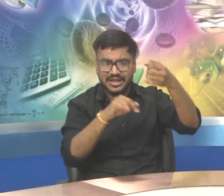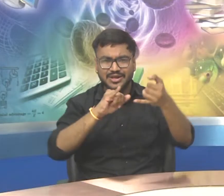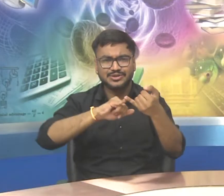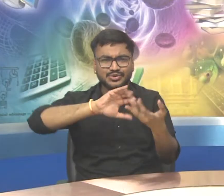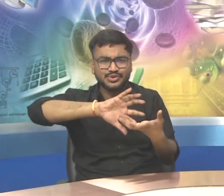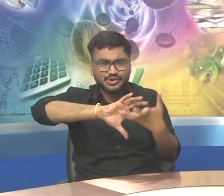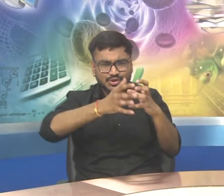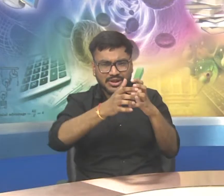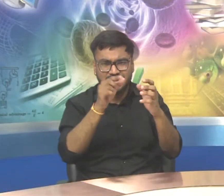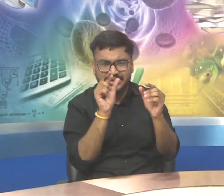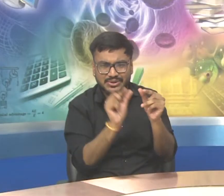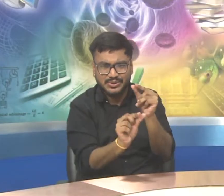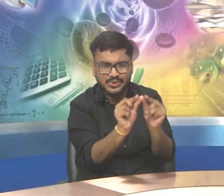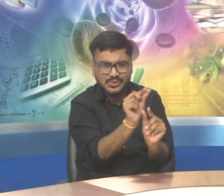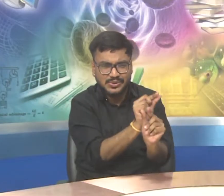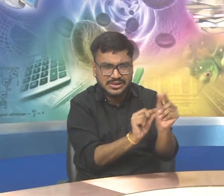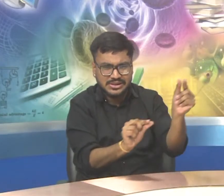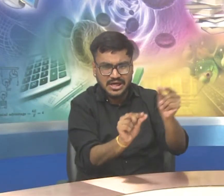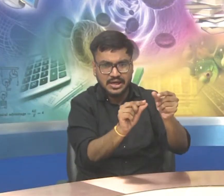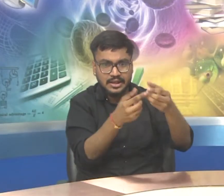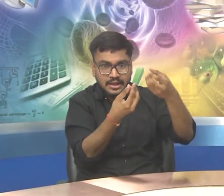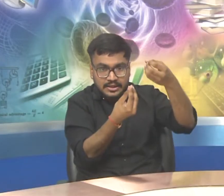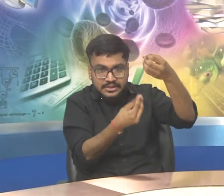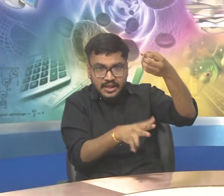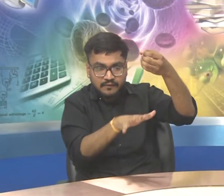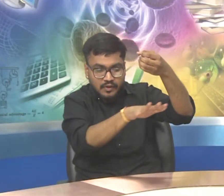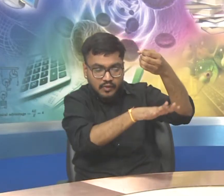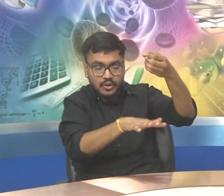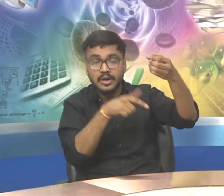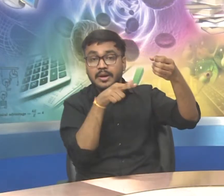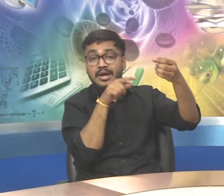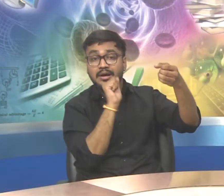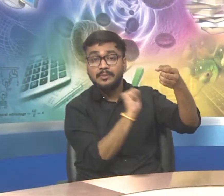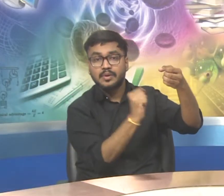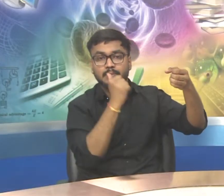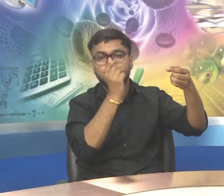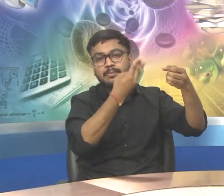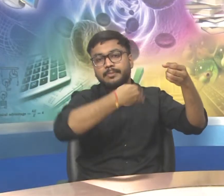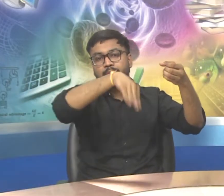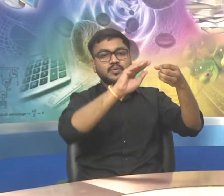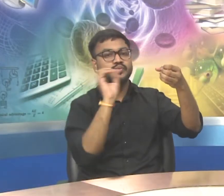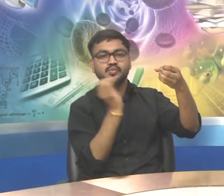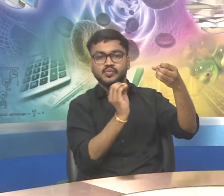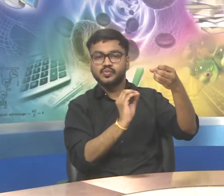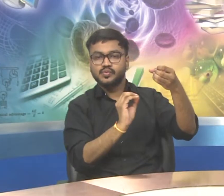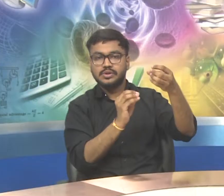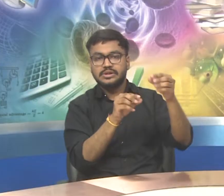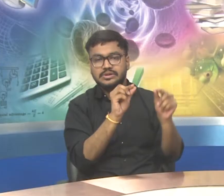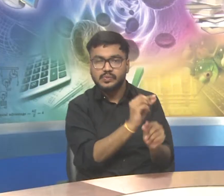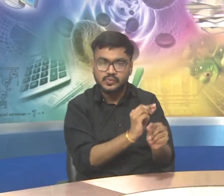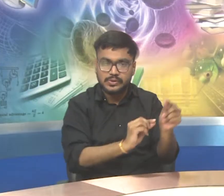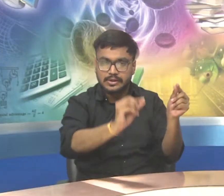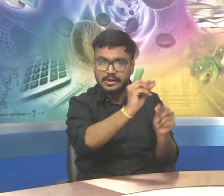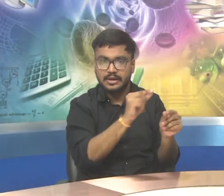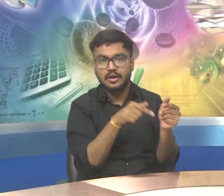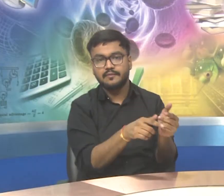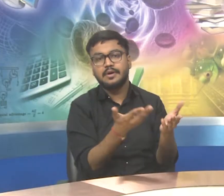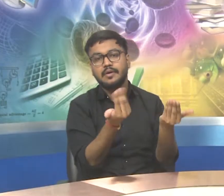into vapor and goes away, and the solid which is solute is left behind. So you get only